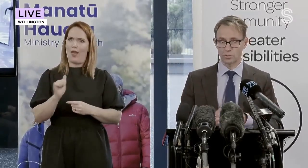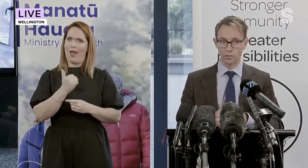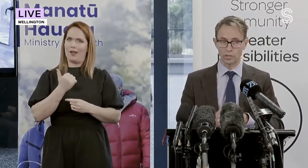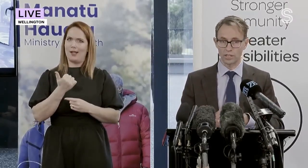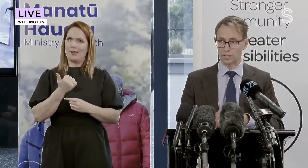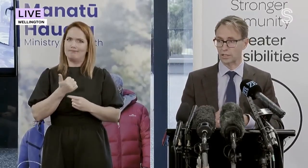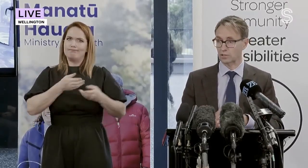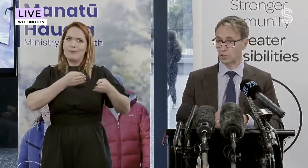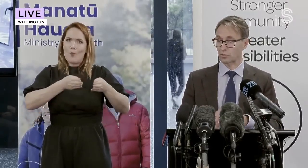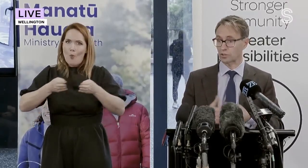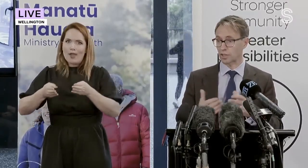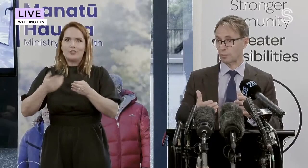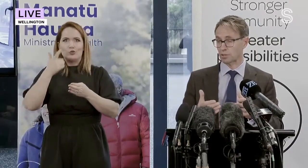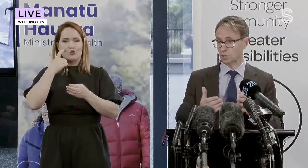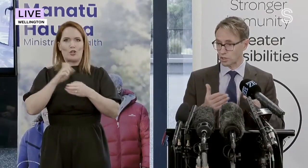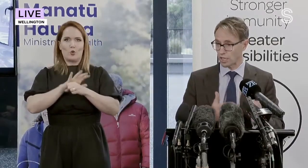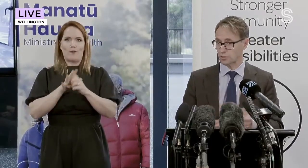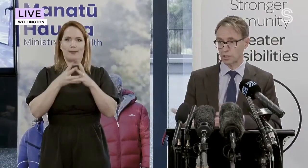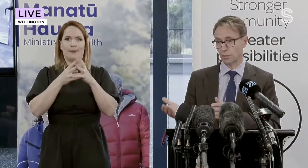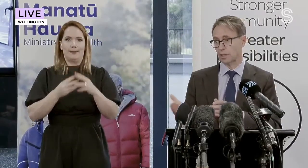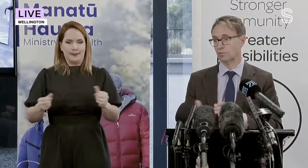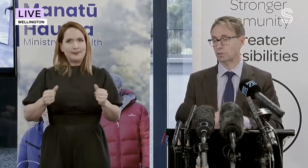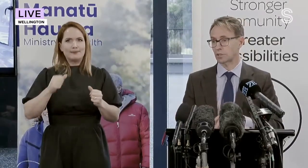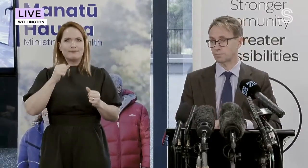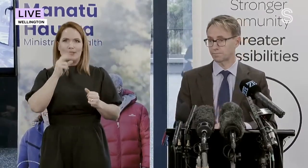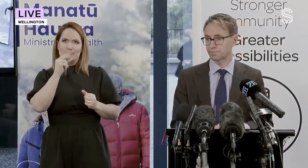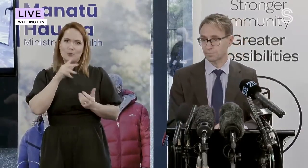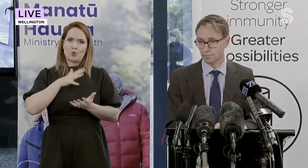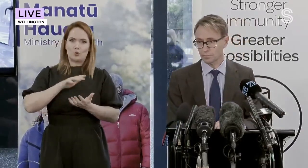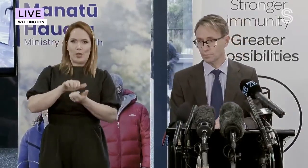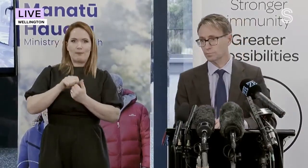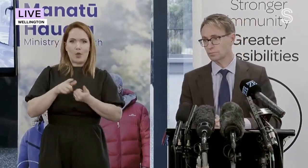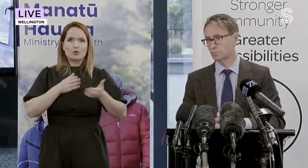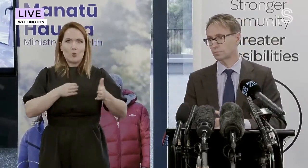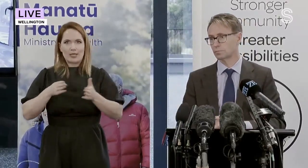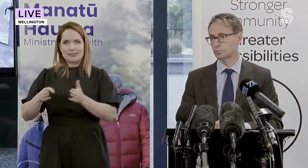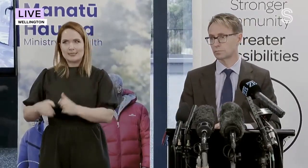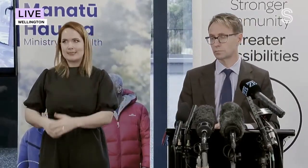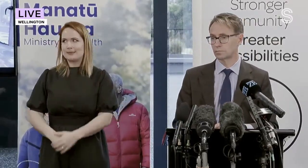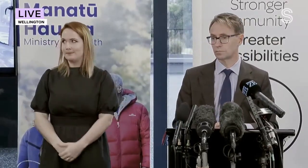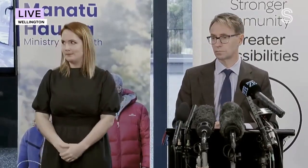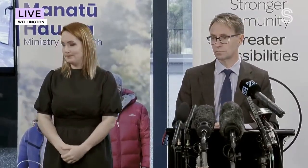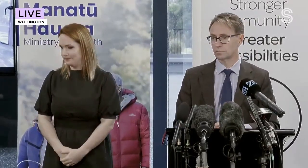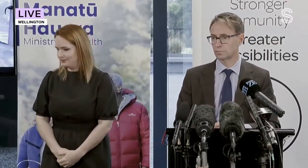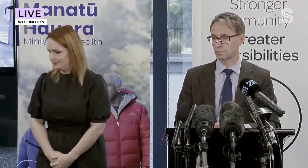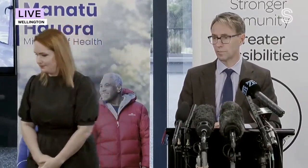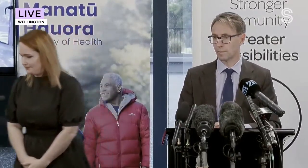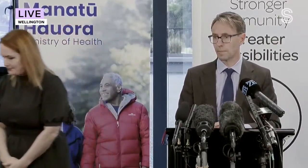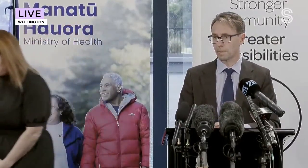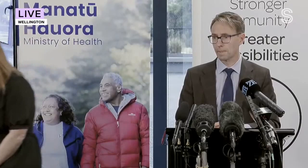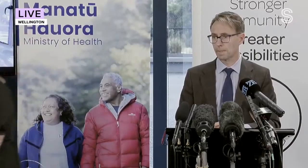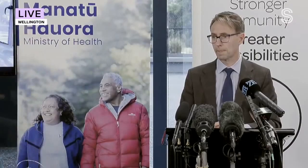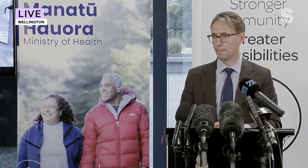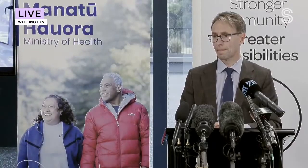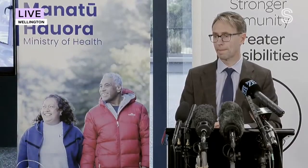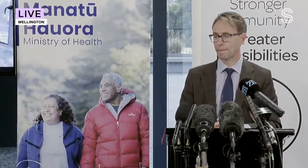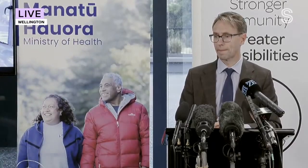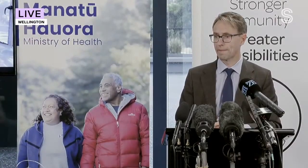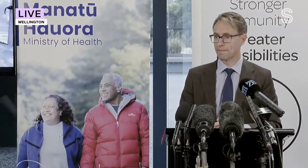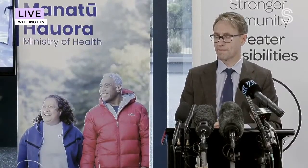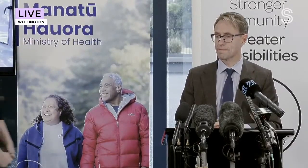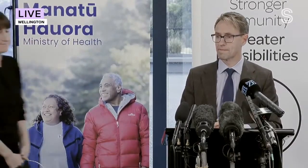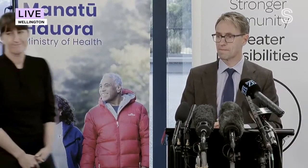can to avoid getting ourselves into that position as we come out of winter. Just briefly, could you talk about the biggest changes in your